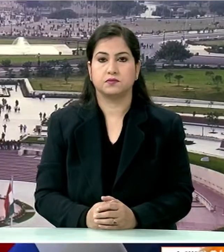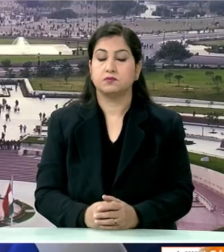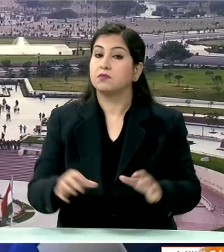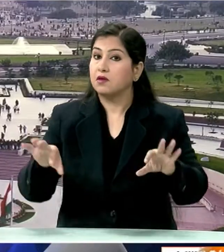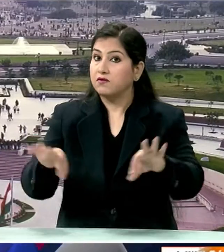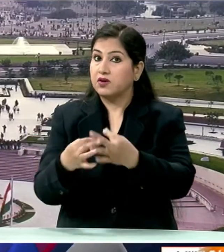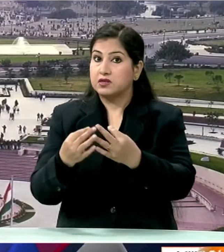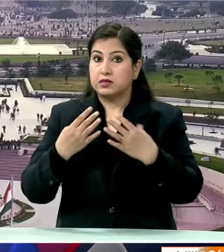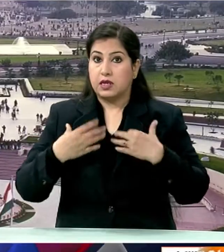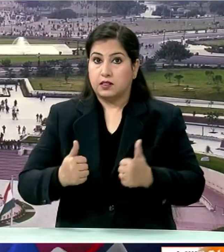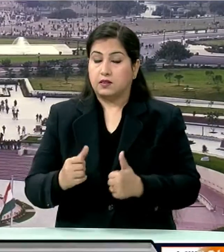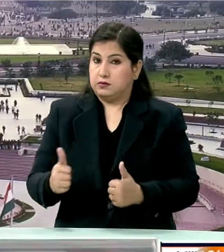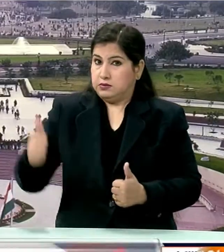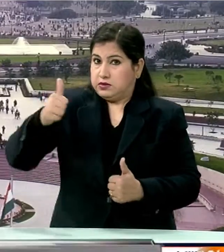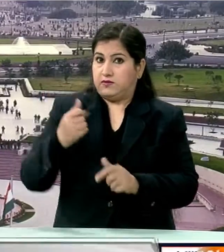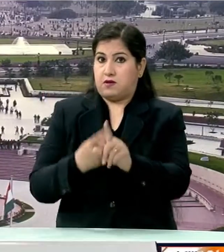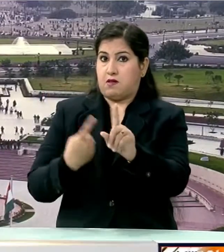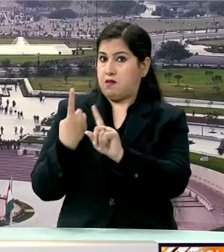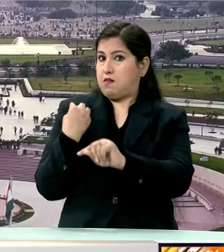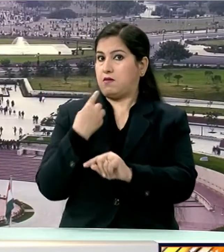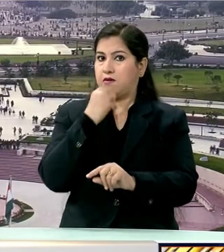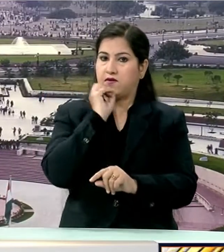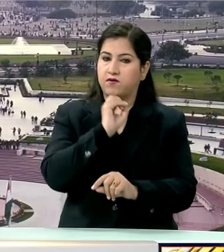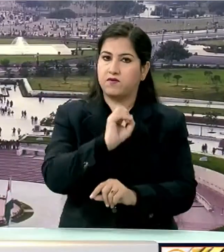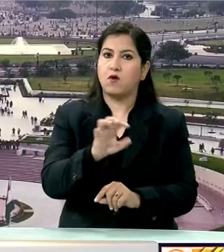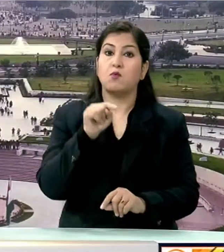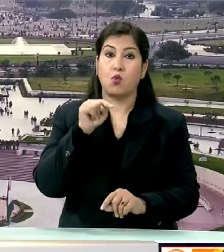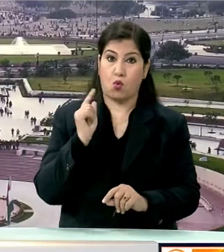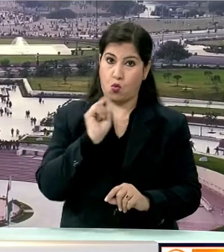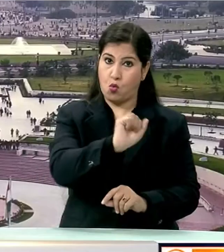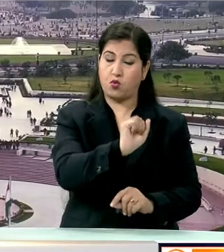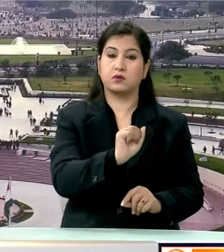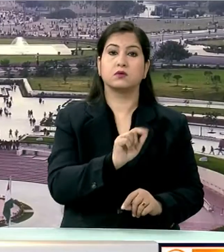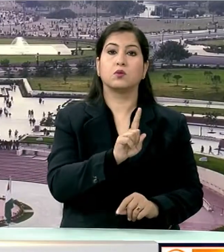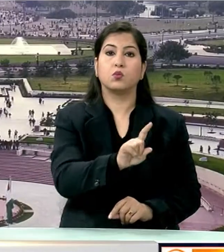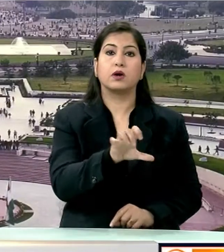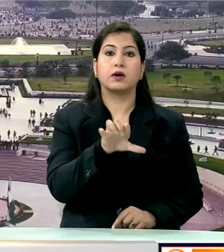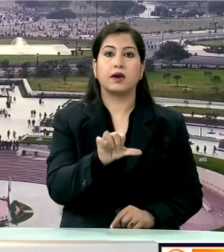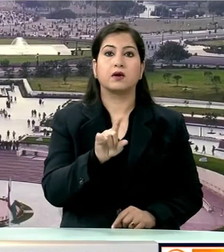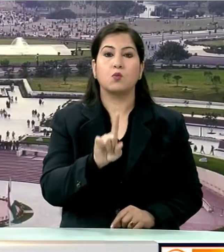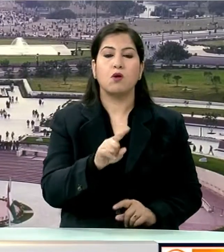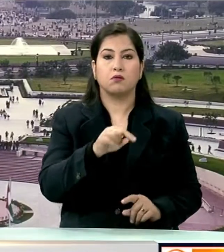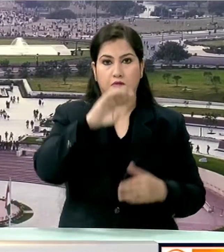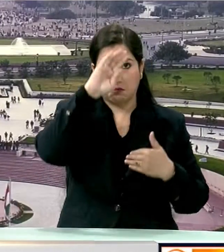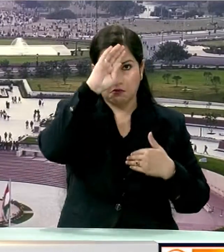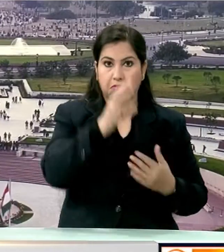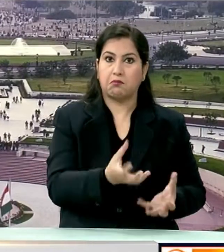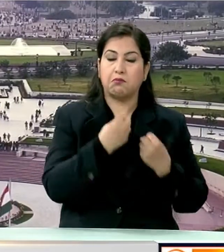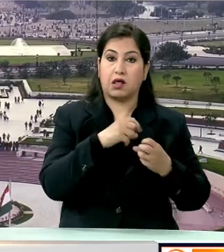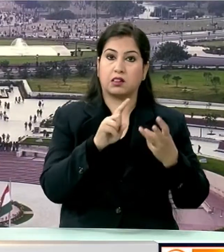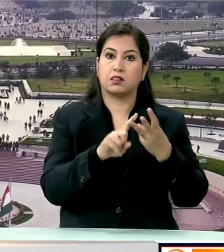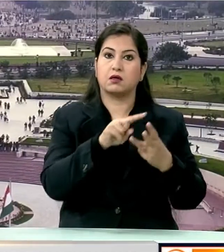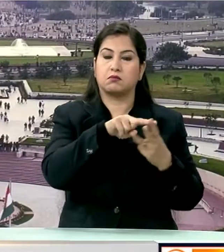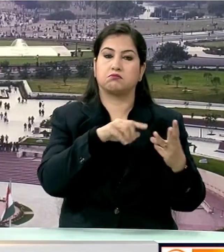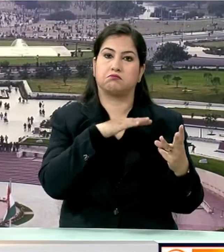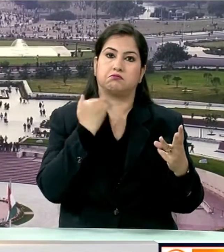French health chiefs yesterday announced the number of coronavirus cases in the country had risen to 191 and a third person has